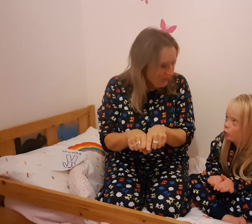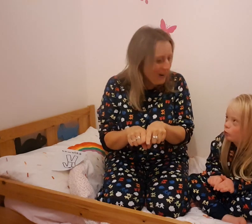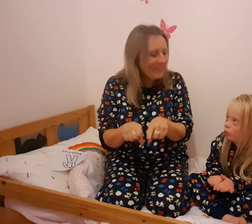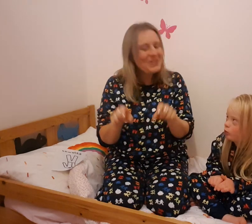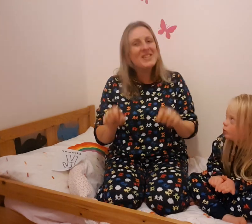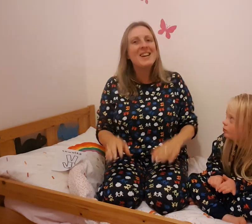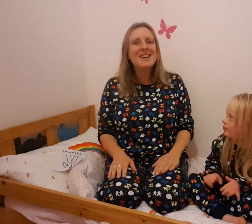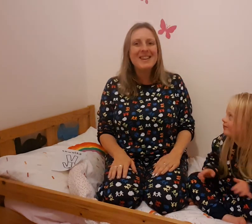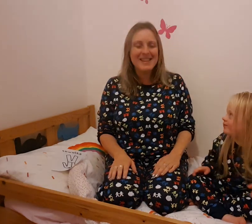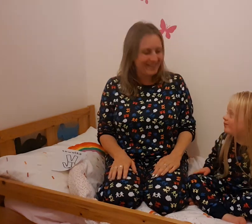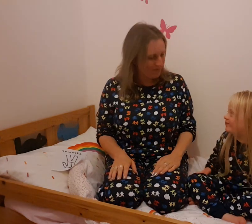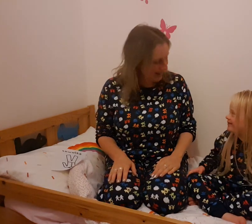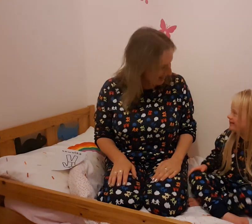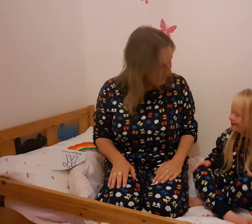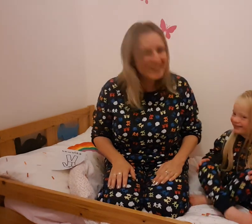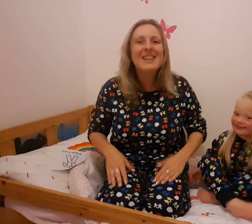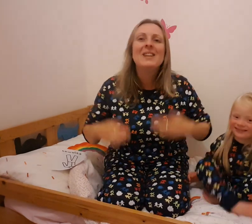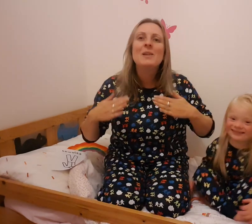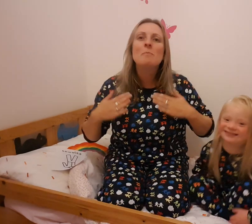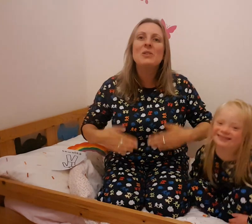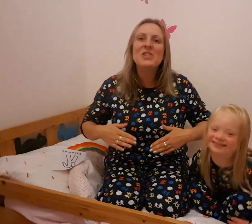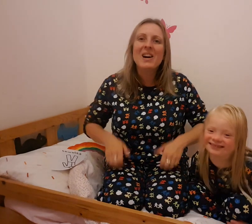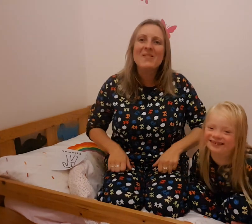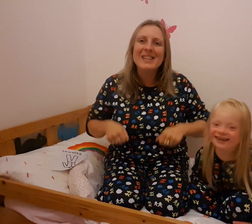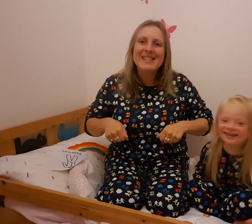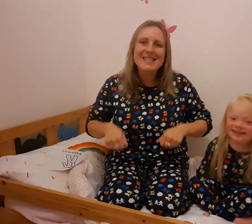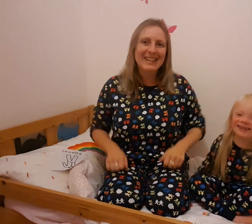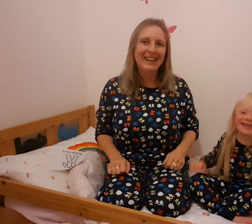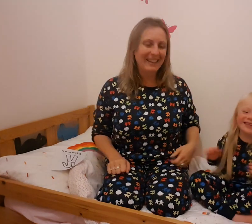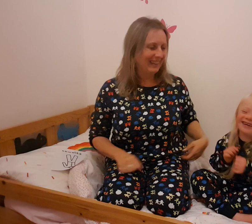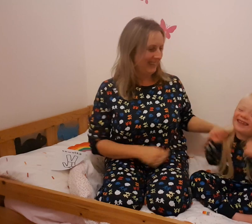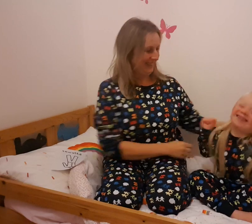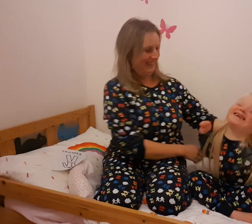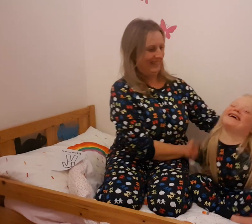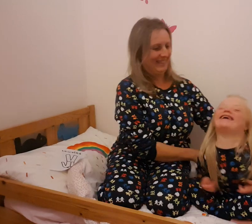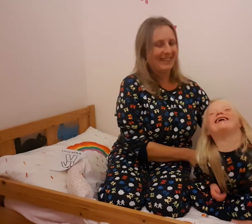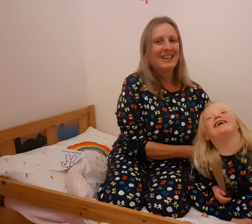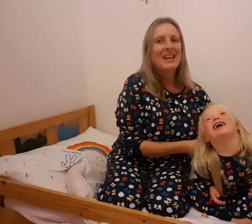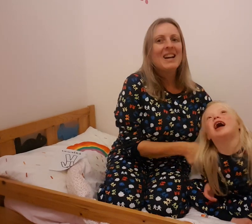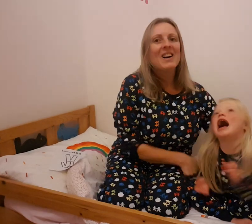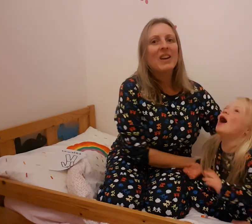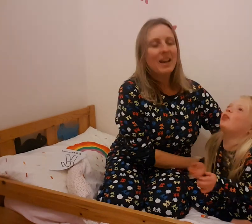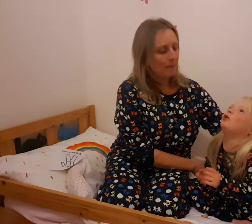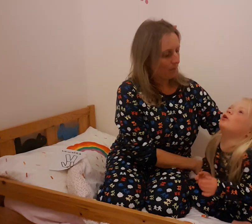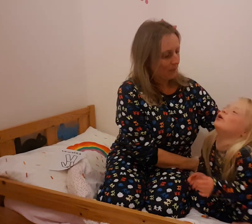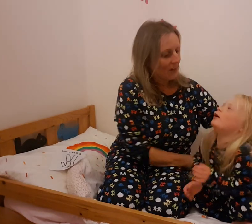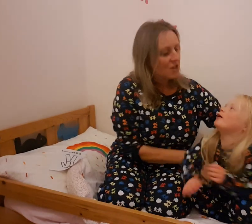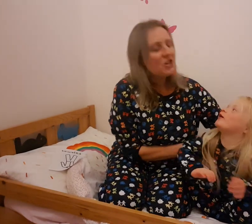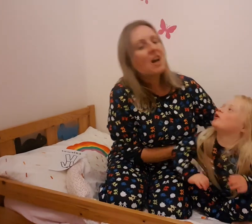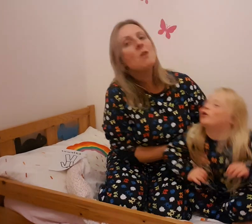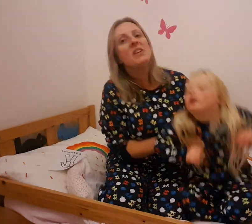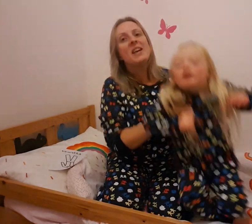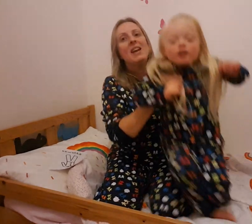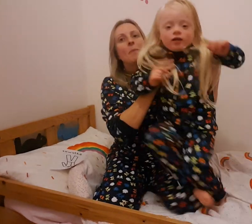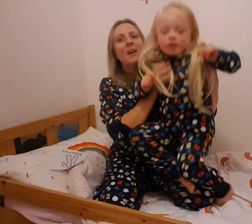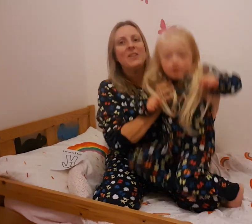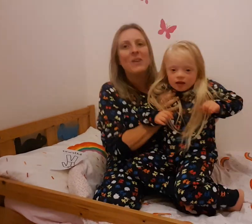Well done. Brilliant. Pyjamas. Okay. Shall we say goodbye to